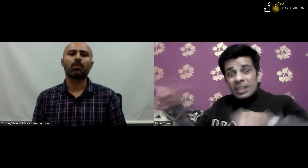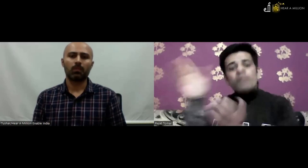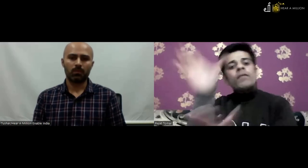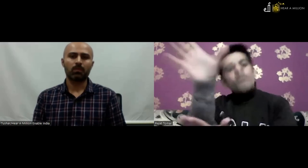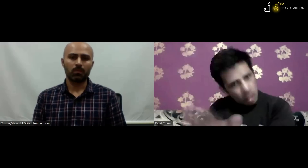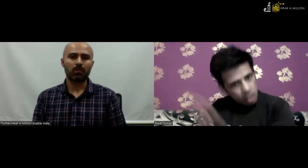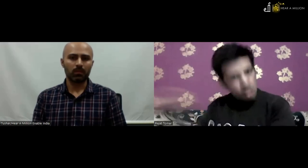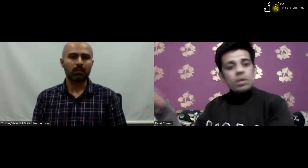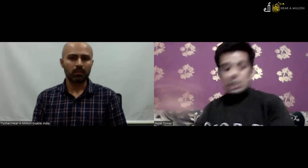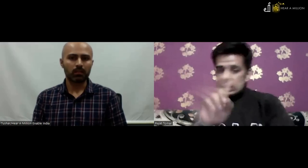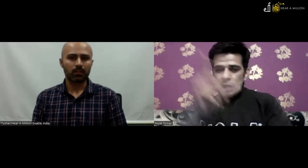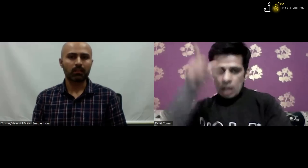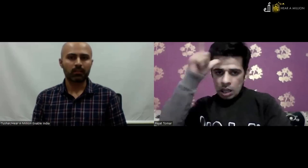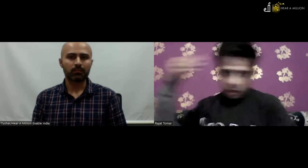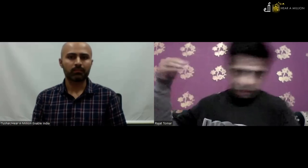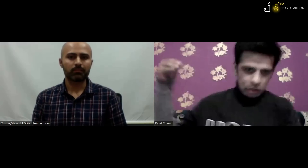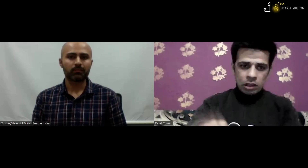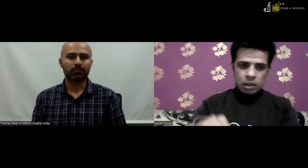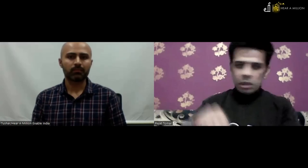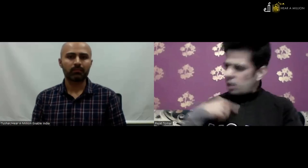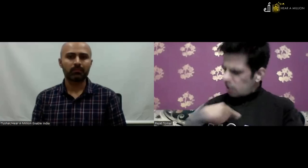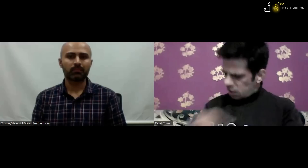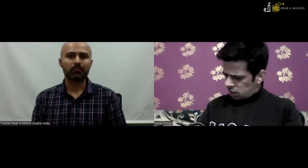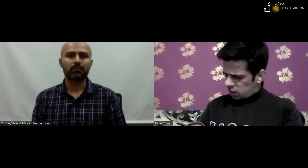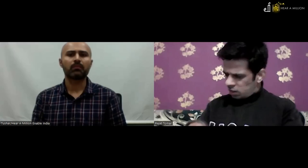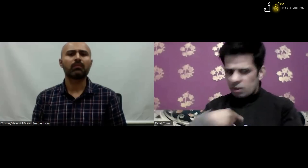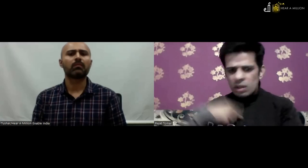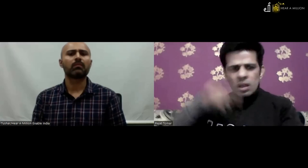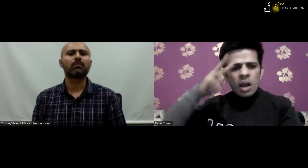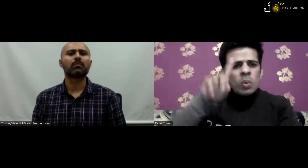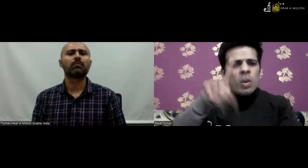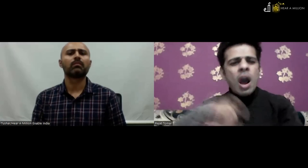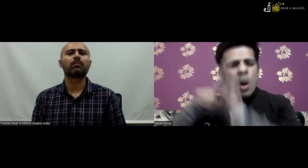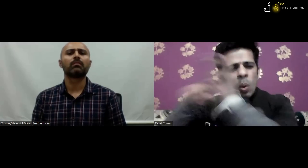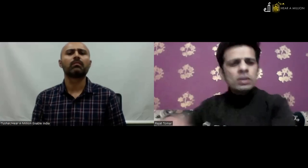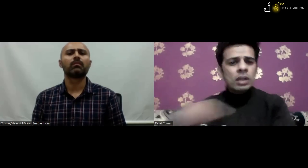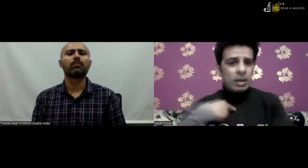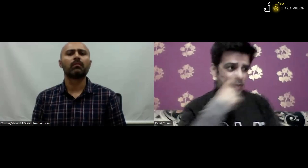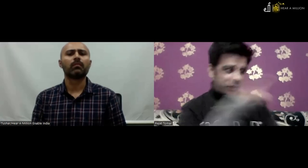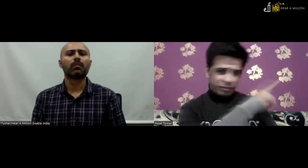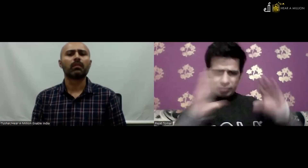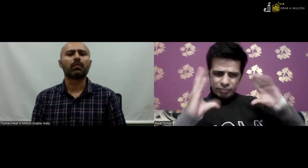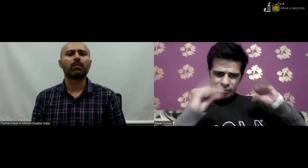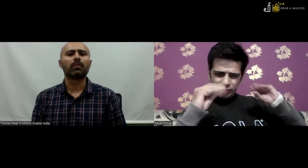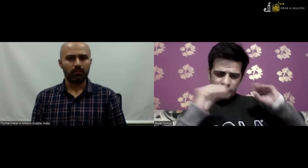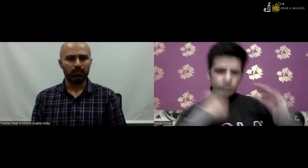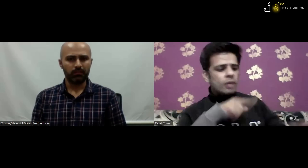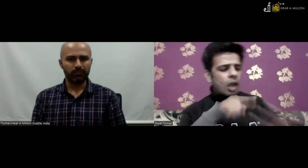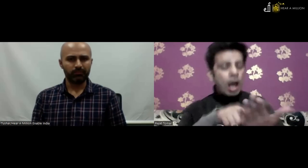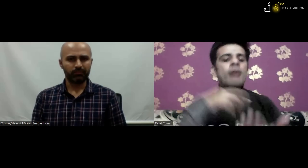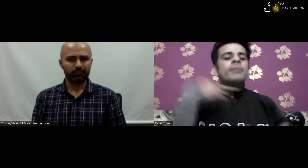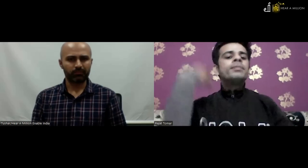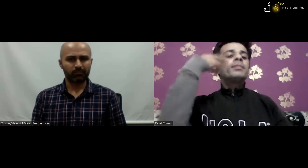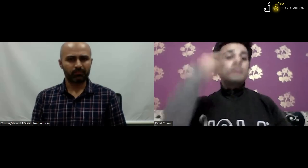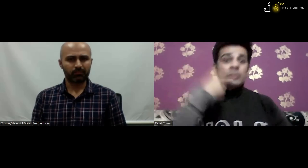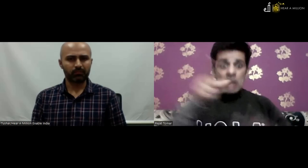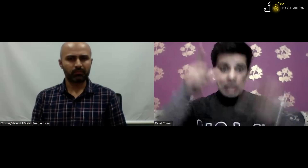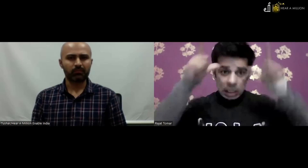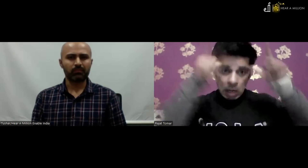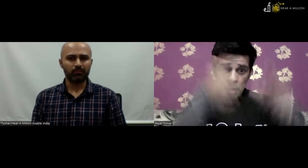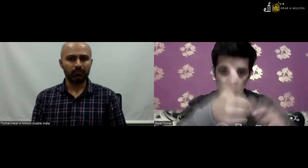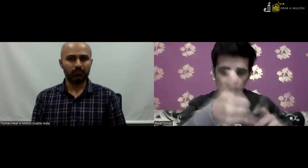yeah, that is the form which I got when I bought the new two-wheeler. At that time, I asked them